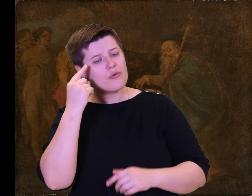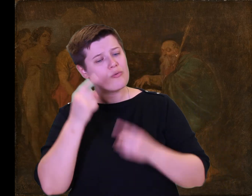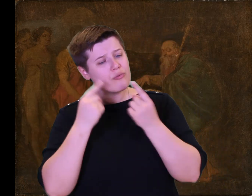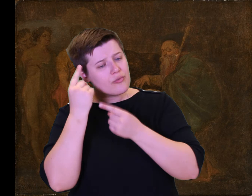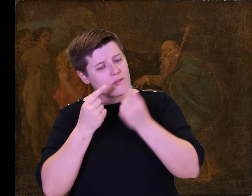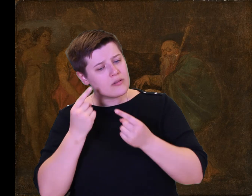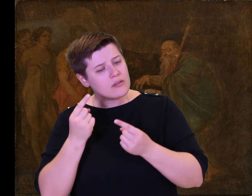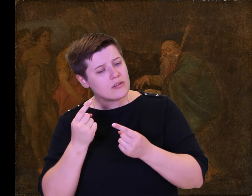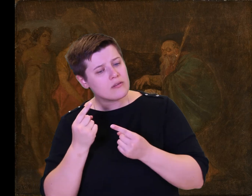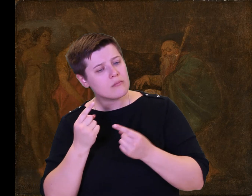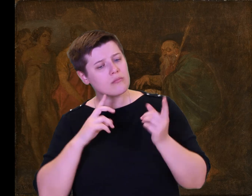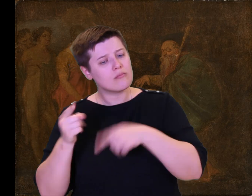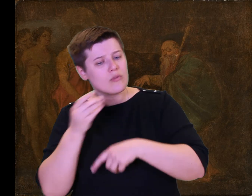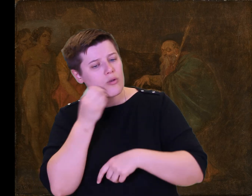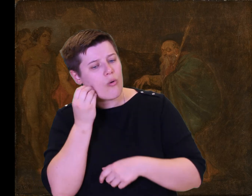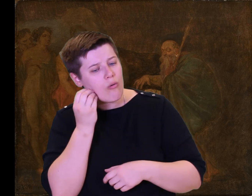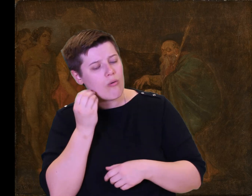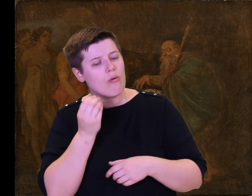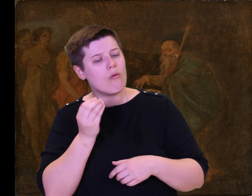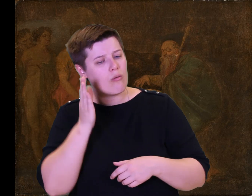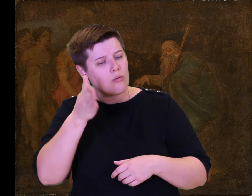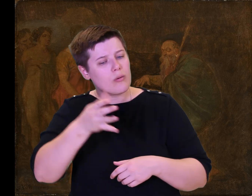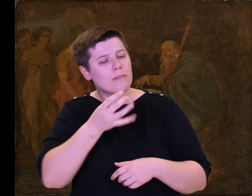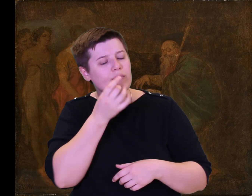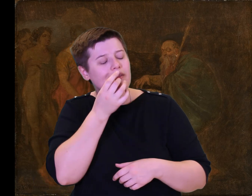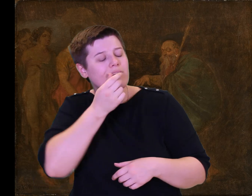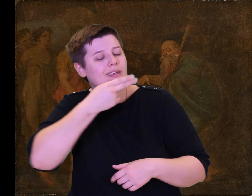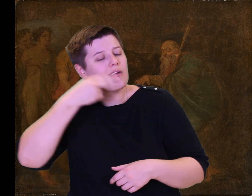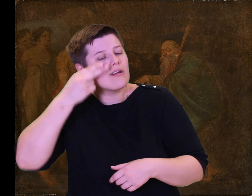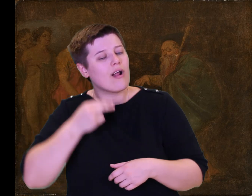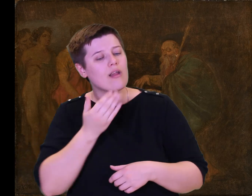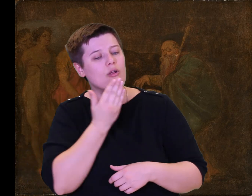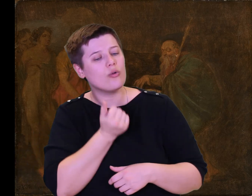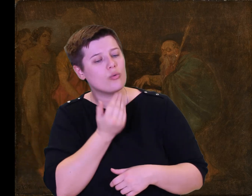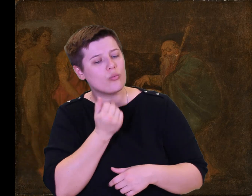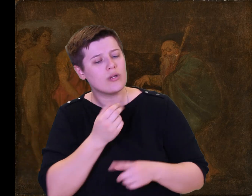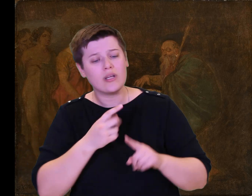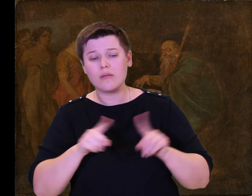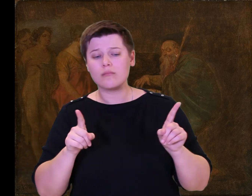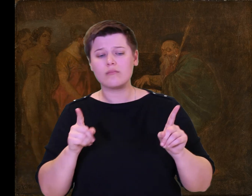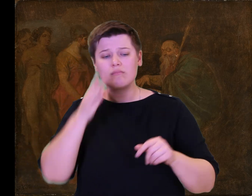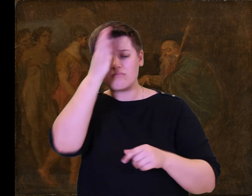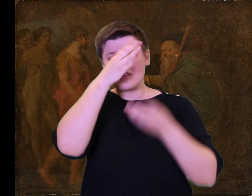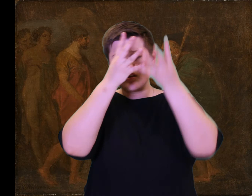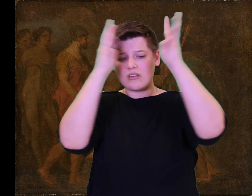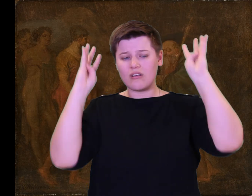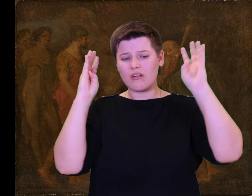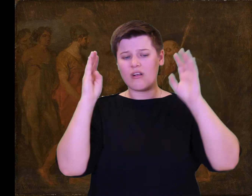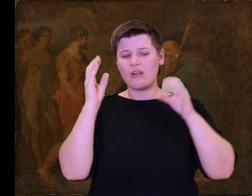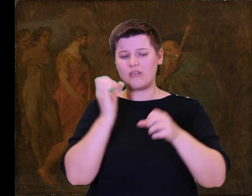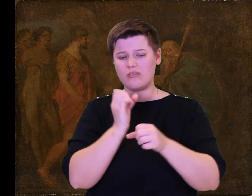"King under Zeus, Odysseus, adept survivor.